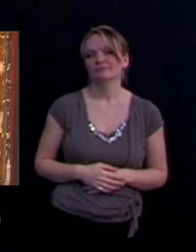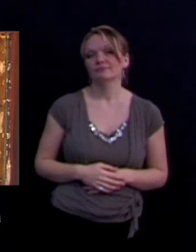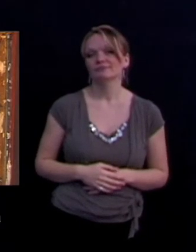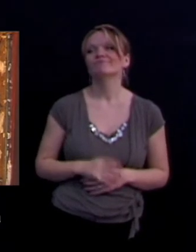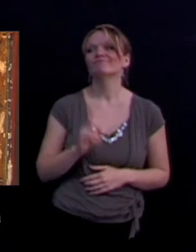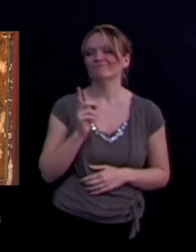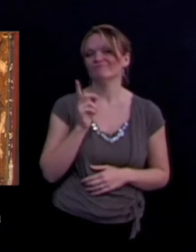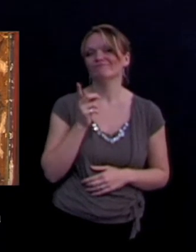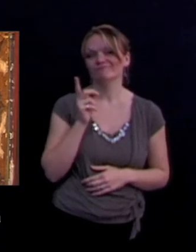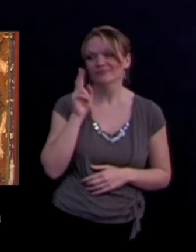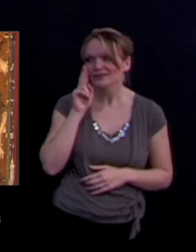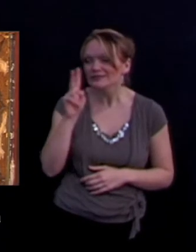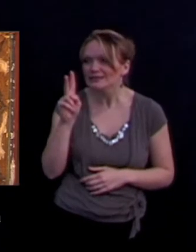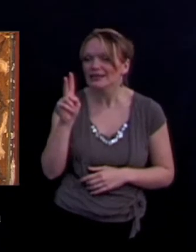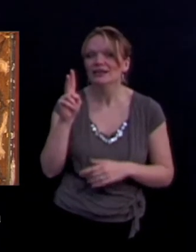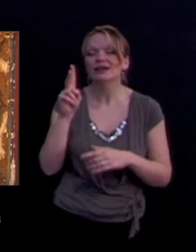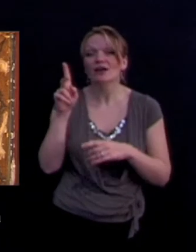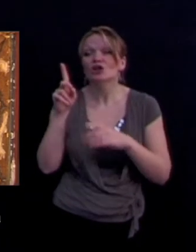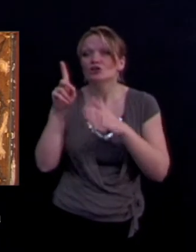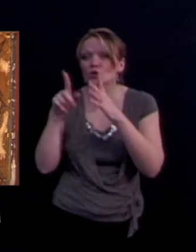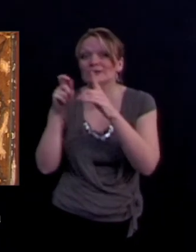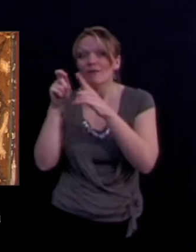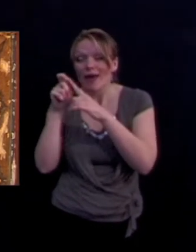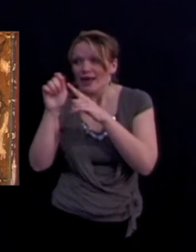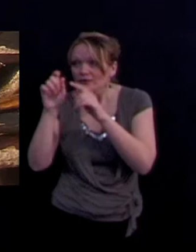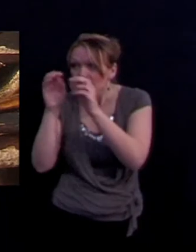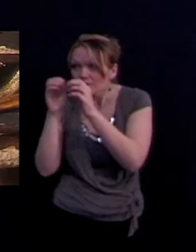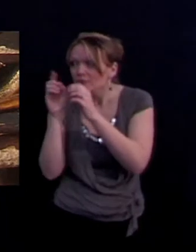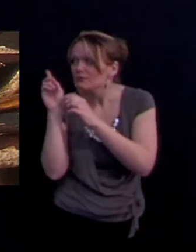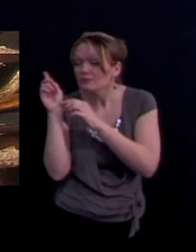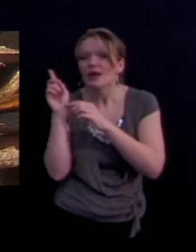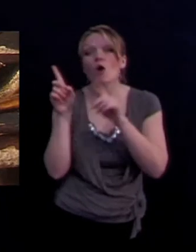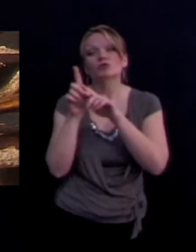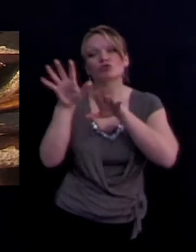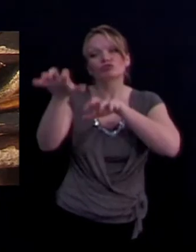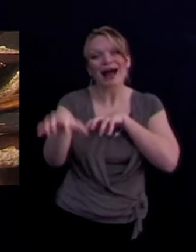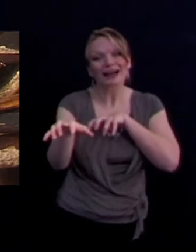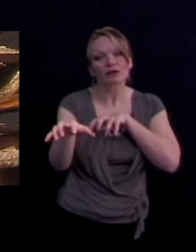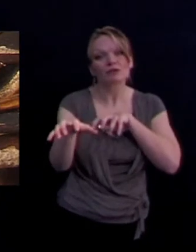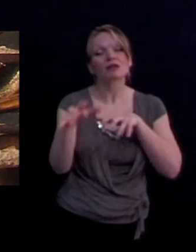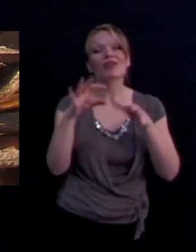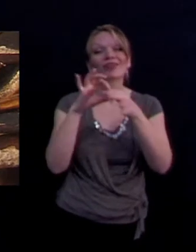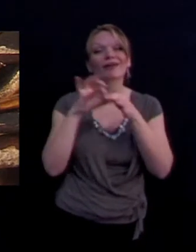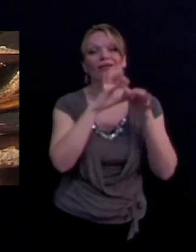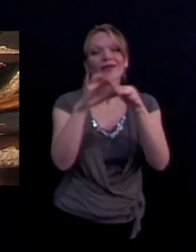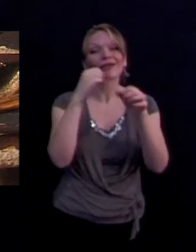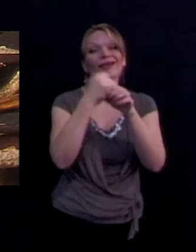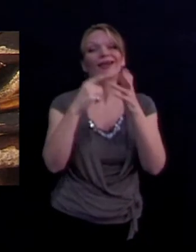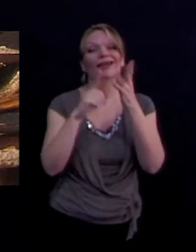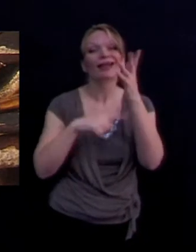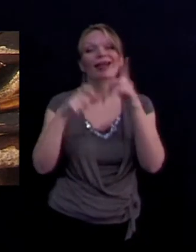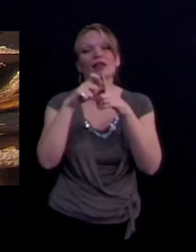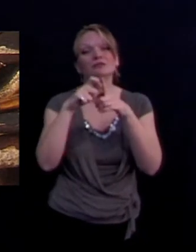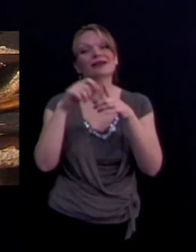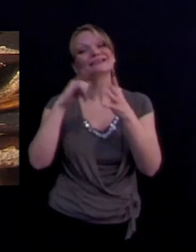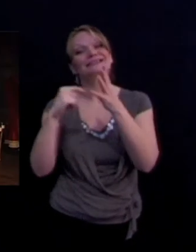Again, we see the initials of Joseph Payne and his wife Emma, and the dragon symbolising the Guild of St. George, of which all leading